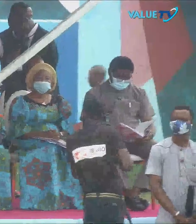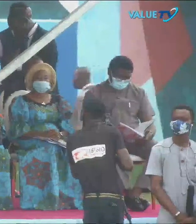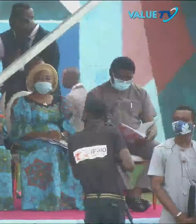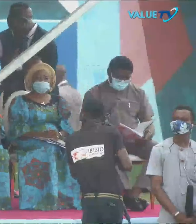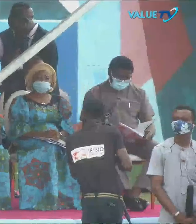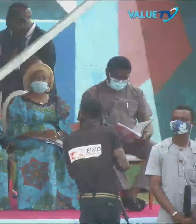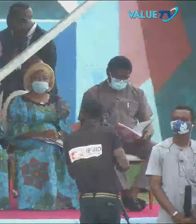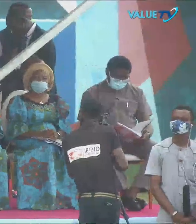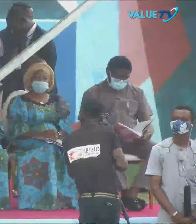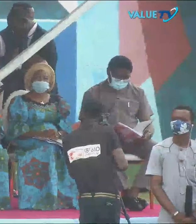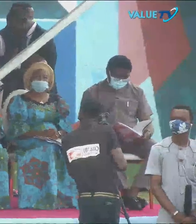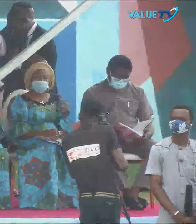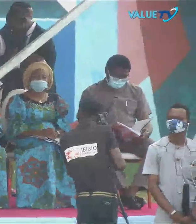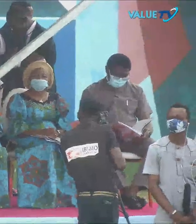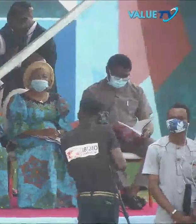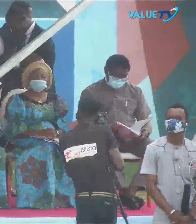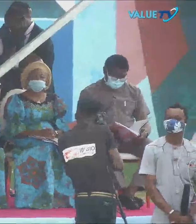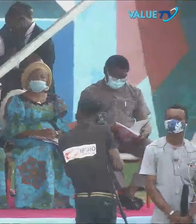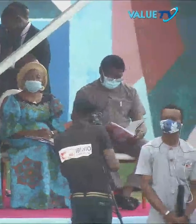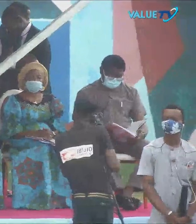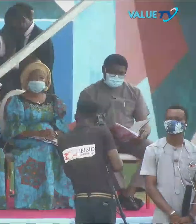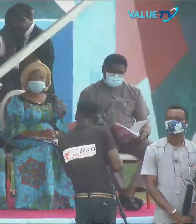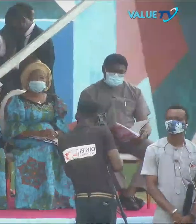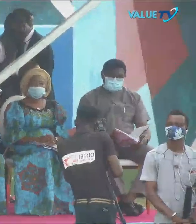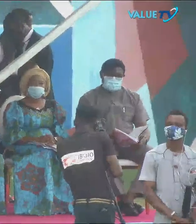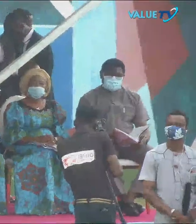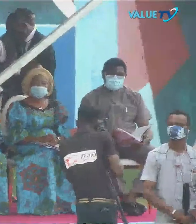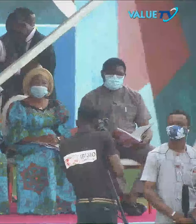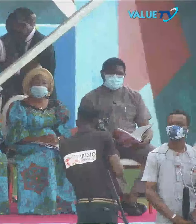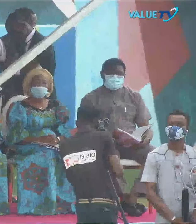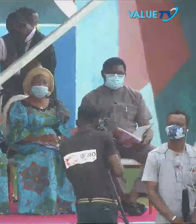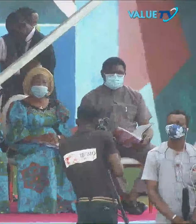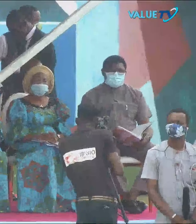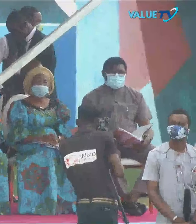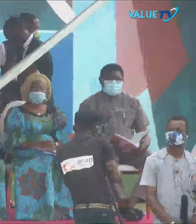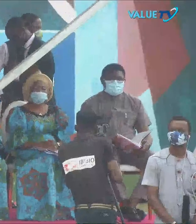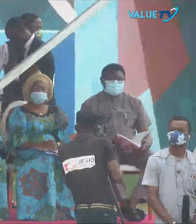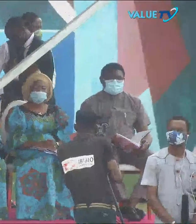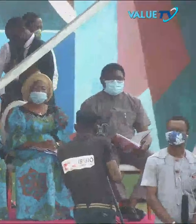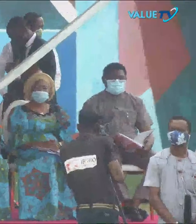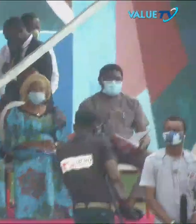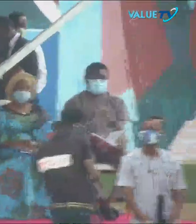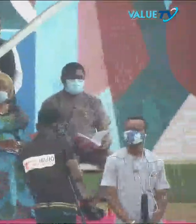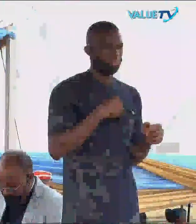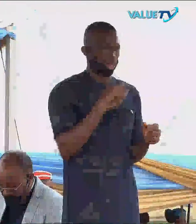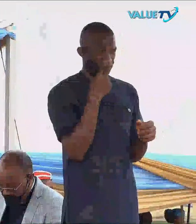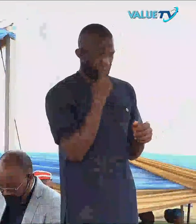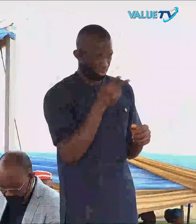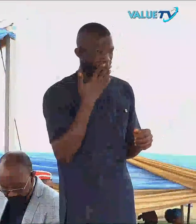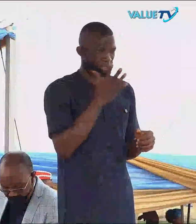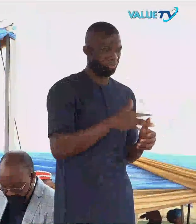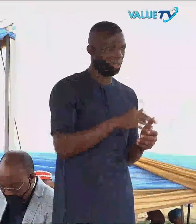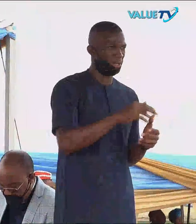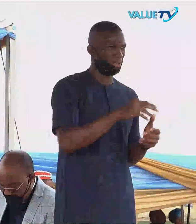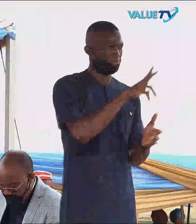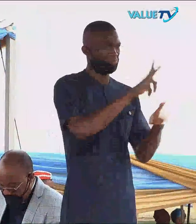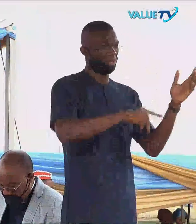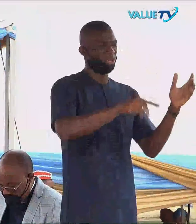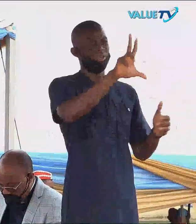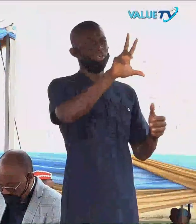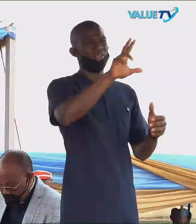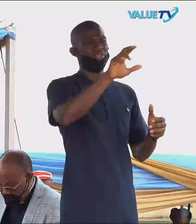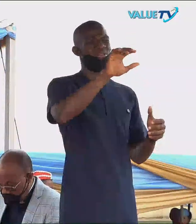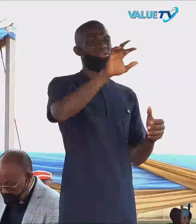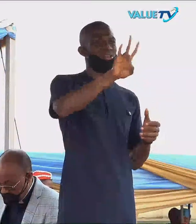in his father, with his fathers, and saw corruption." Verse 37, I add, "But